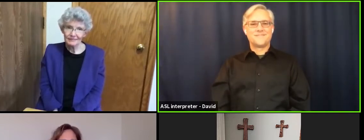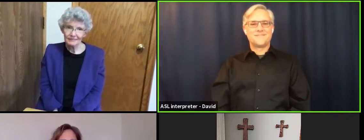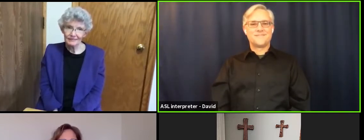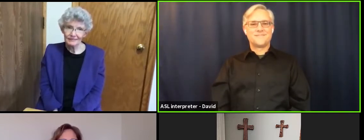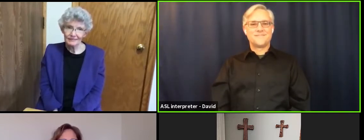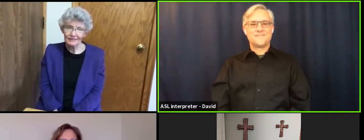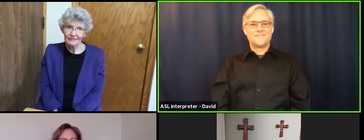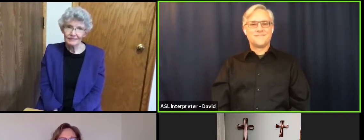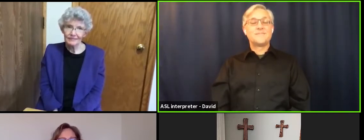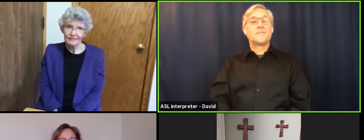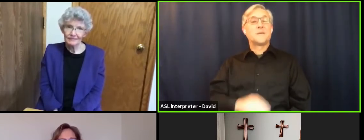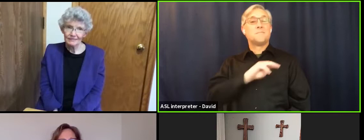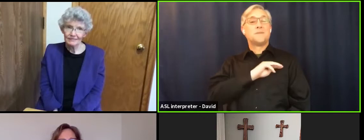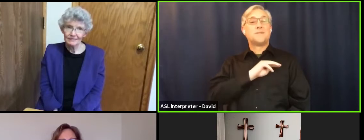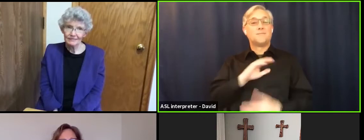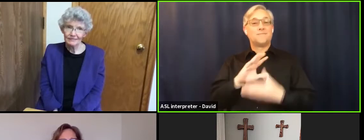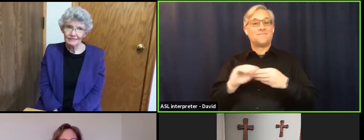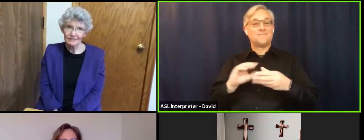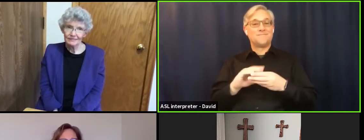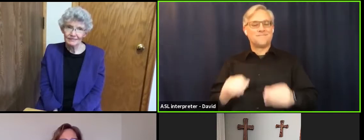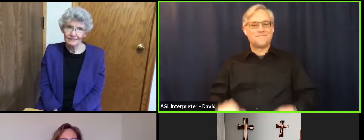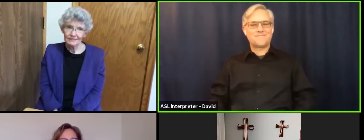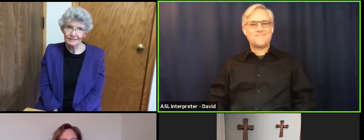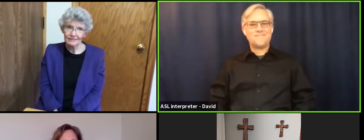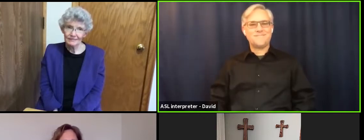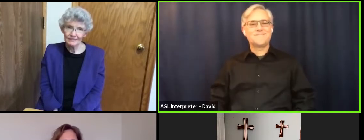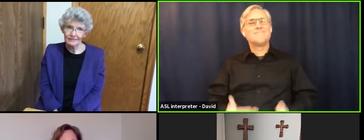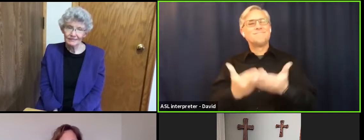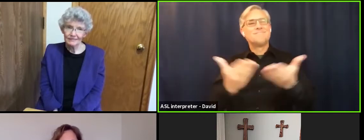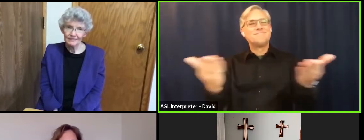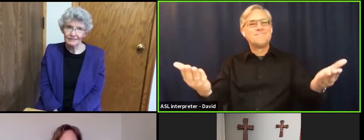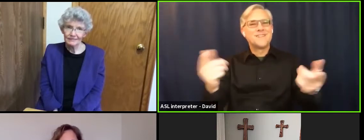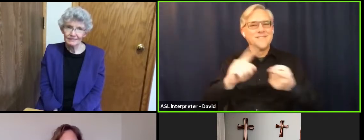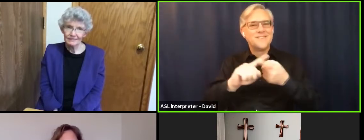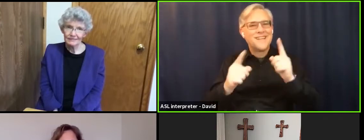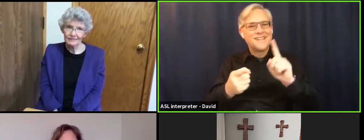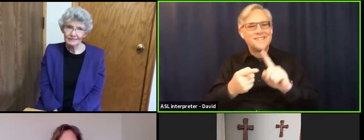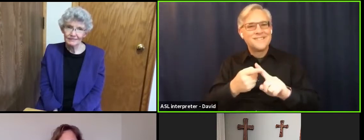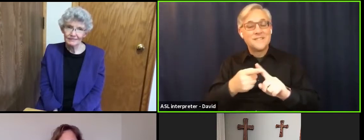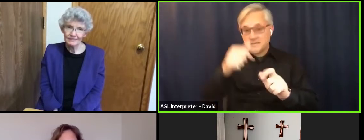My friends, I want to remind you that God gathers us.